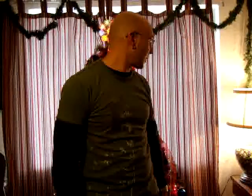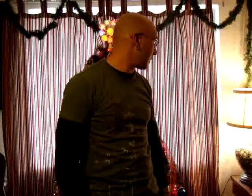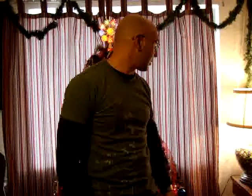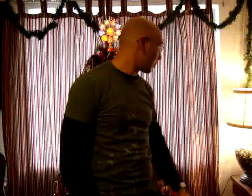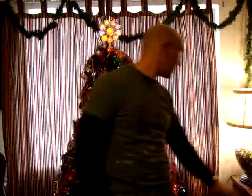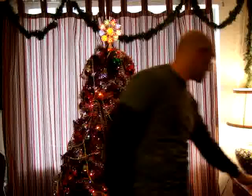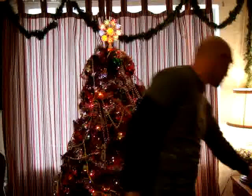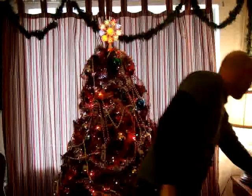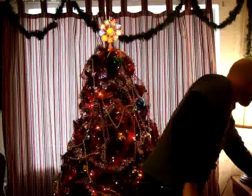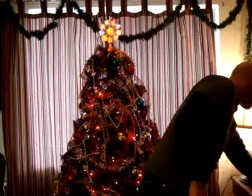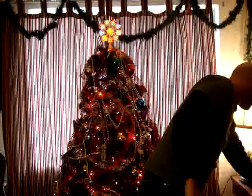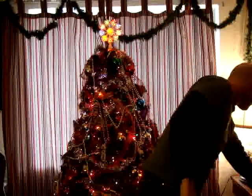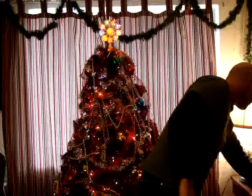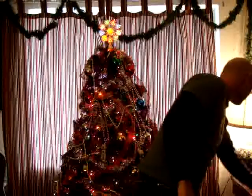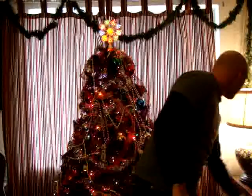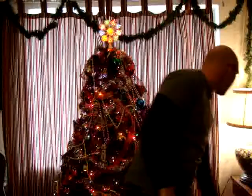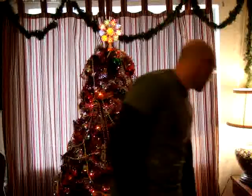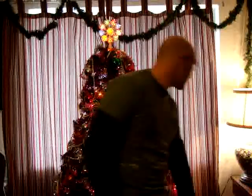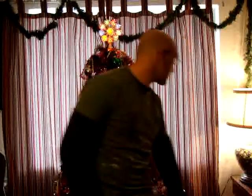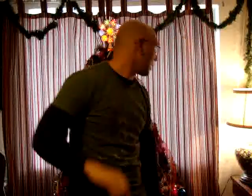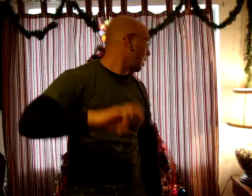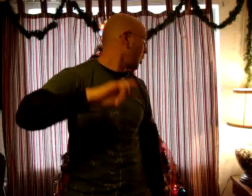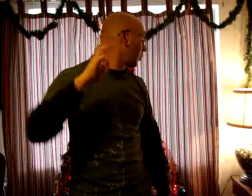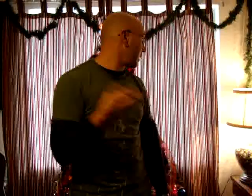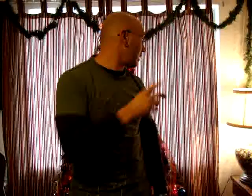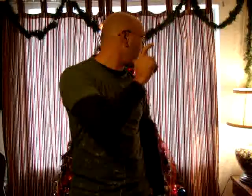And then the bridge is, we who